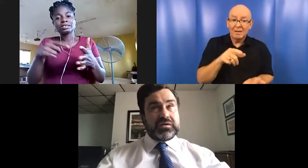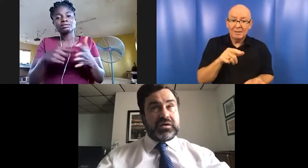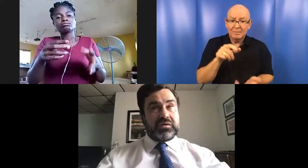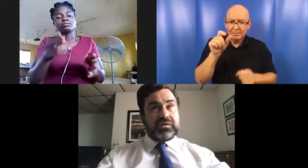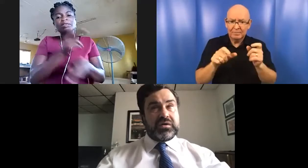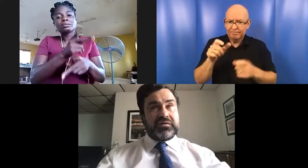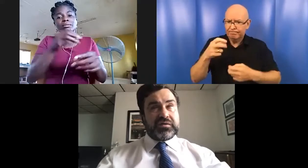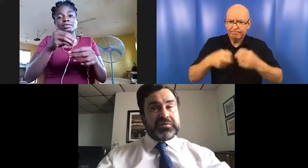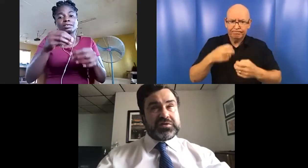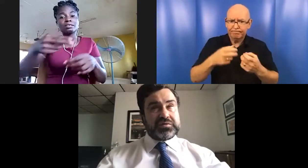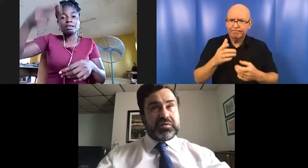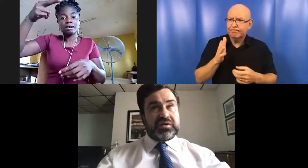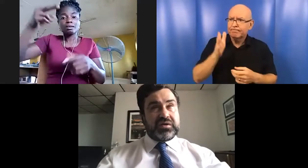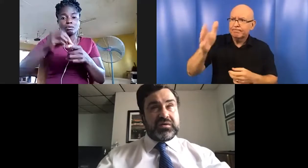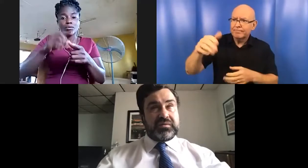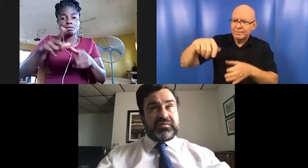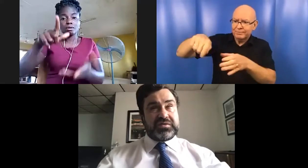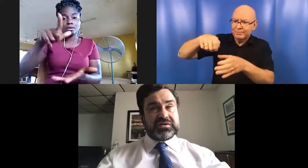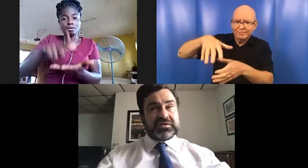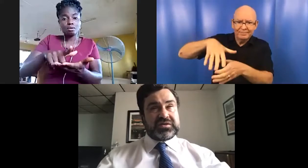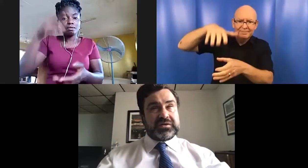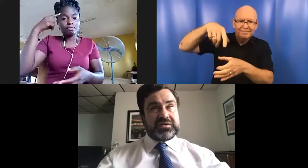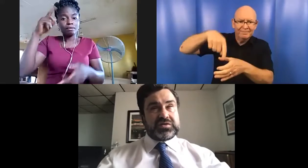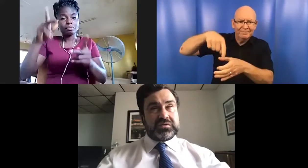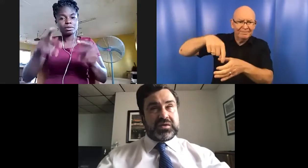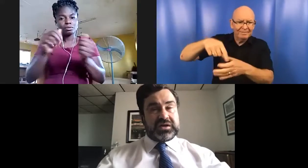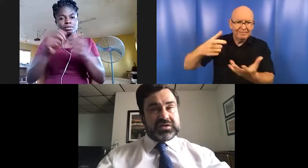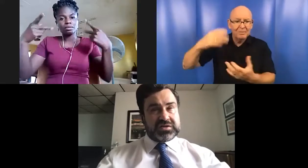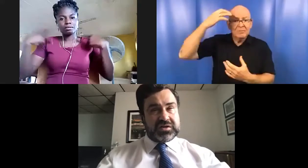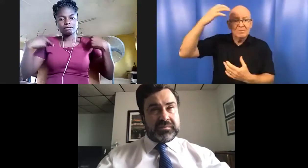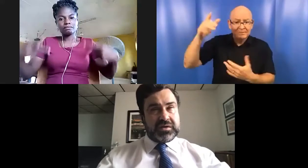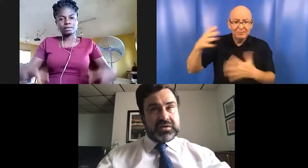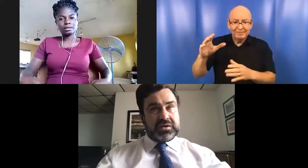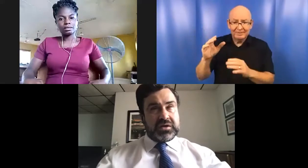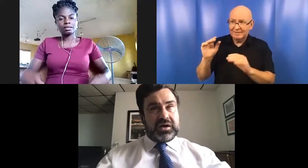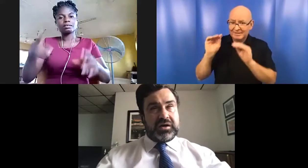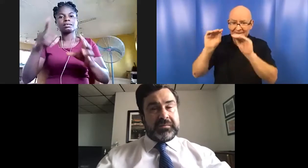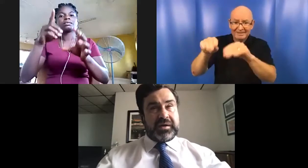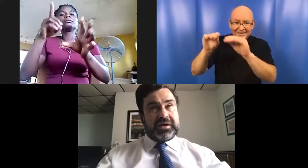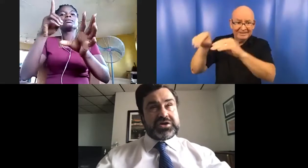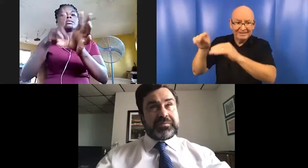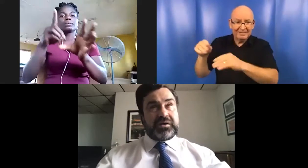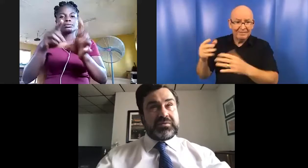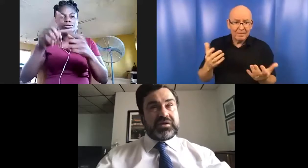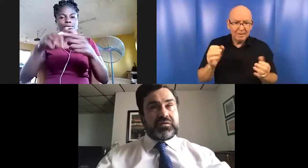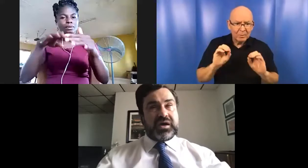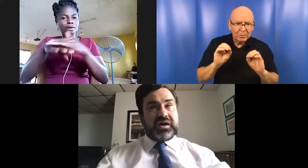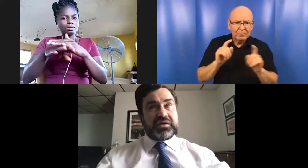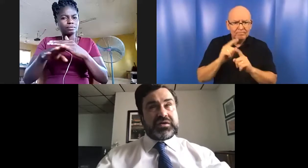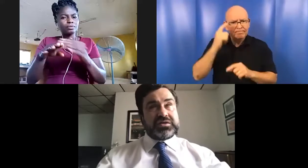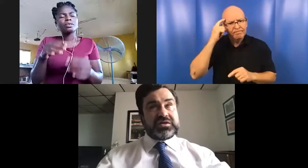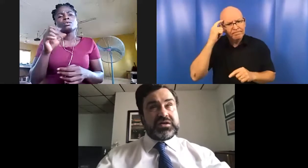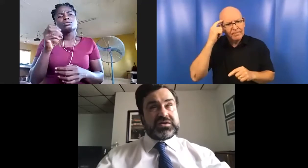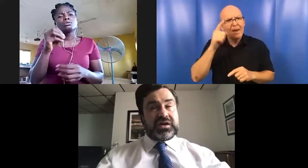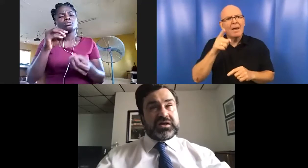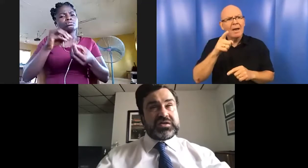or low for persons with physical disabilities to access them. A major problem that we have